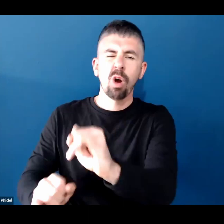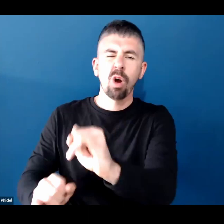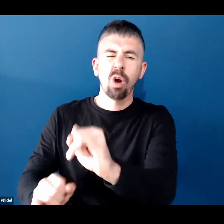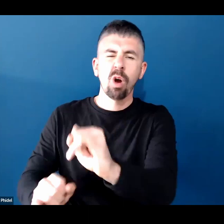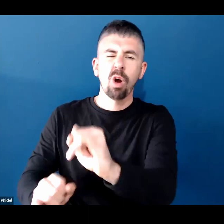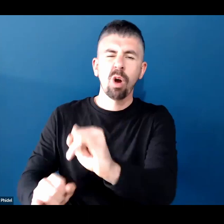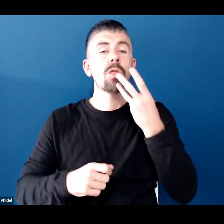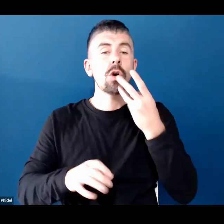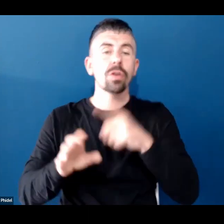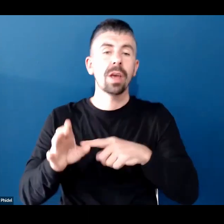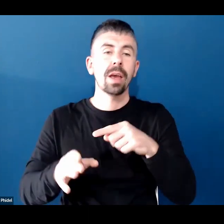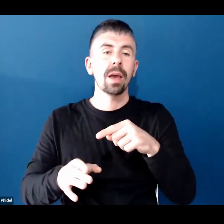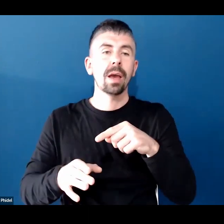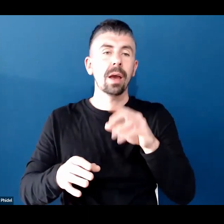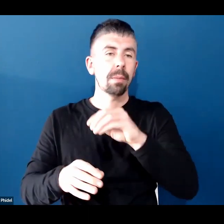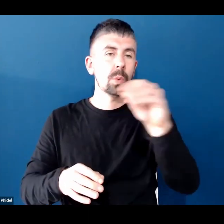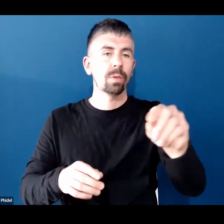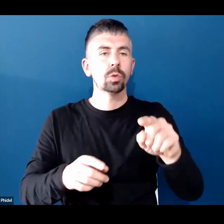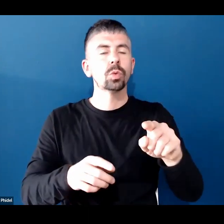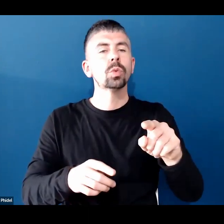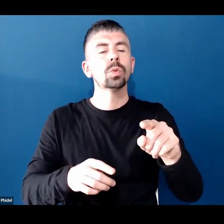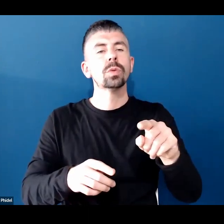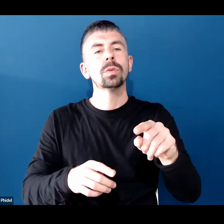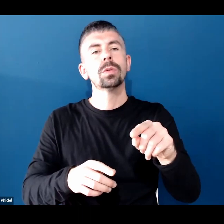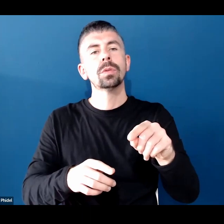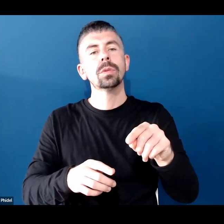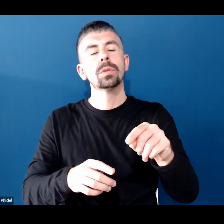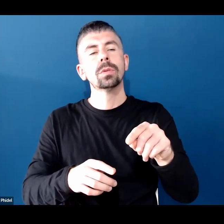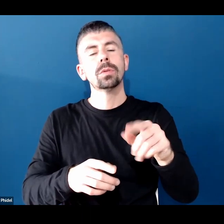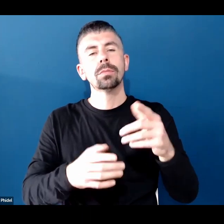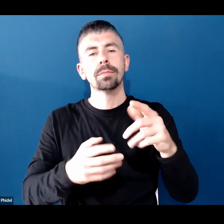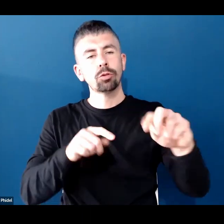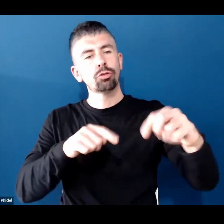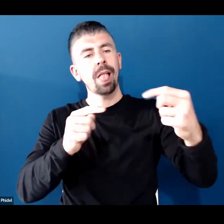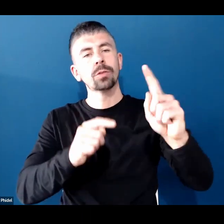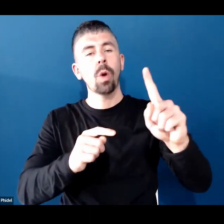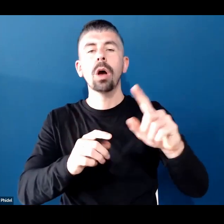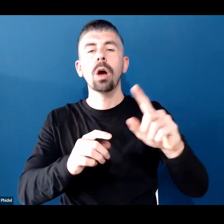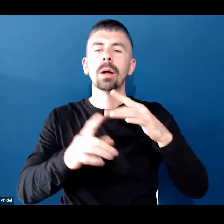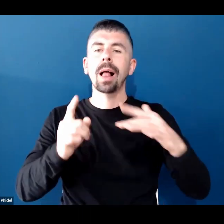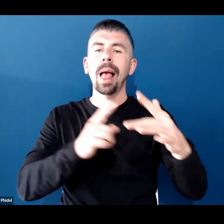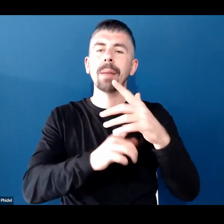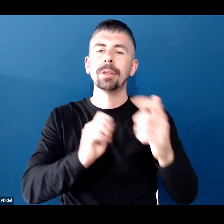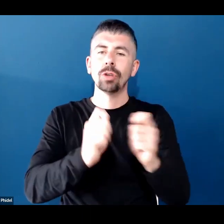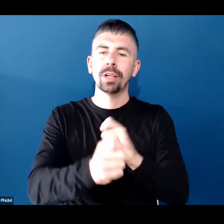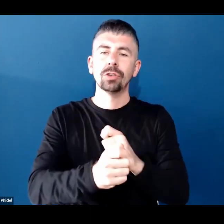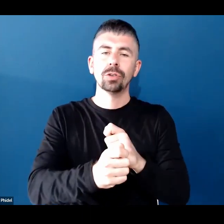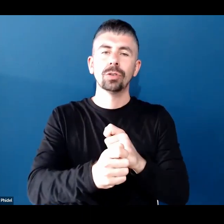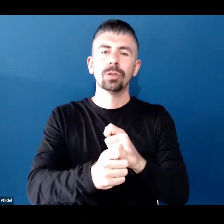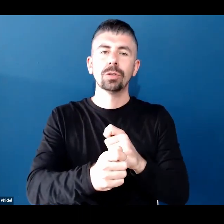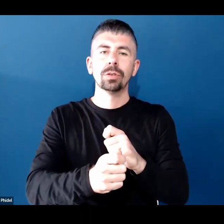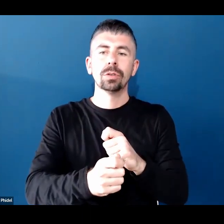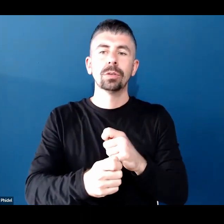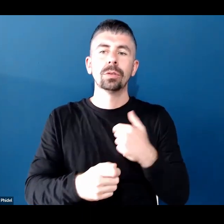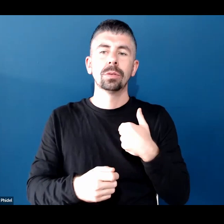sustainability science. And I'm like, climate change, what is that? Small economic problem. Let me show you the power of